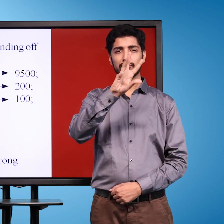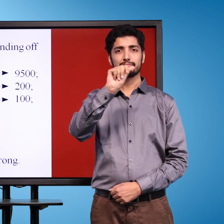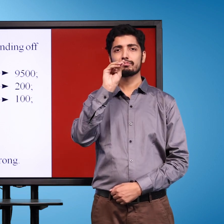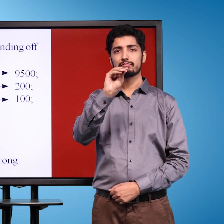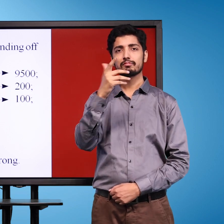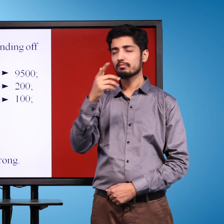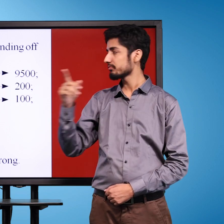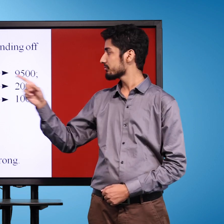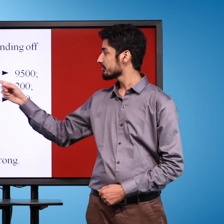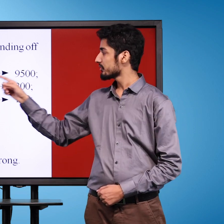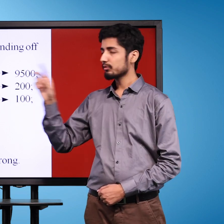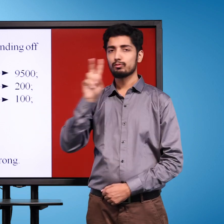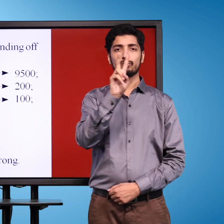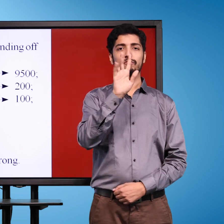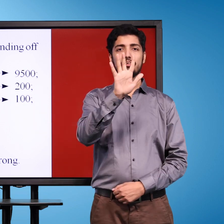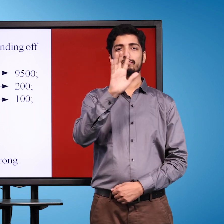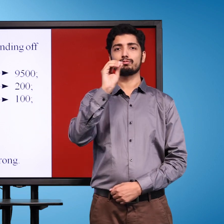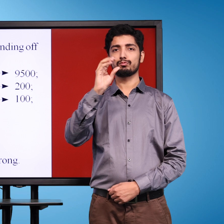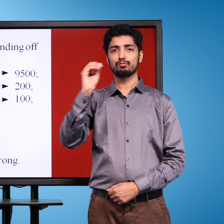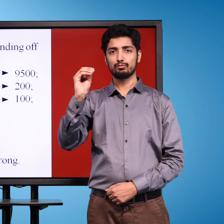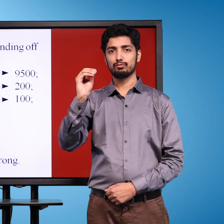2,546 as 2,500.